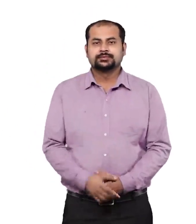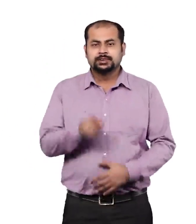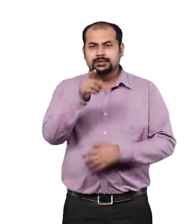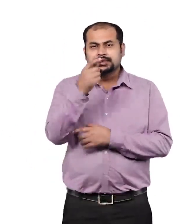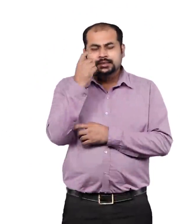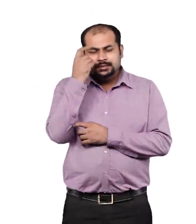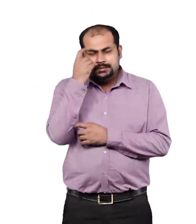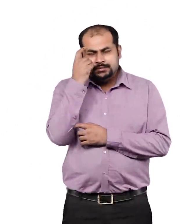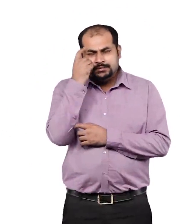Check your guess.